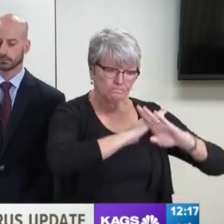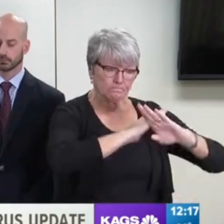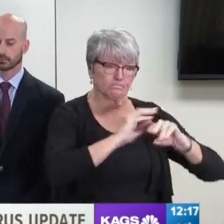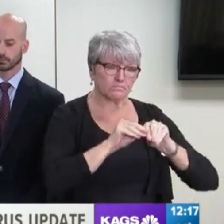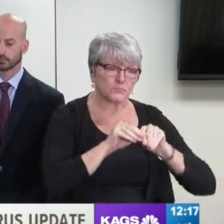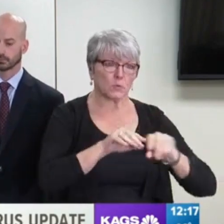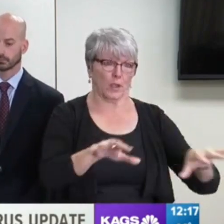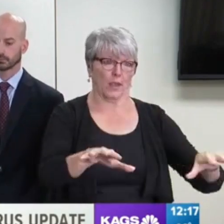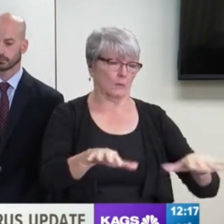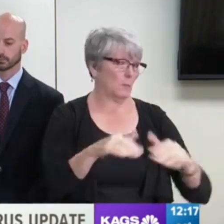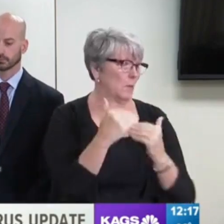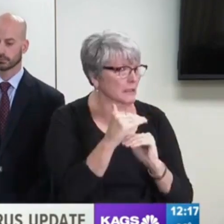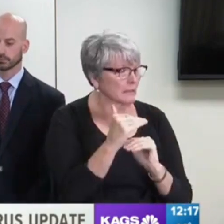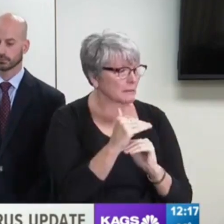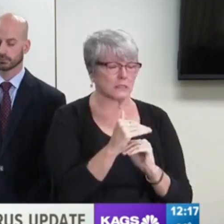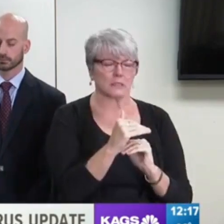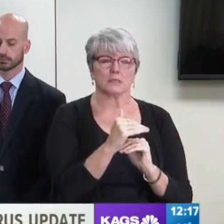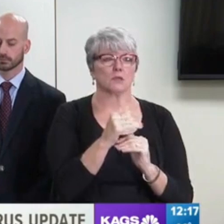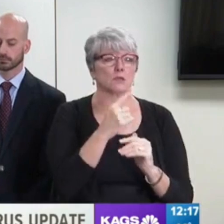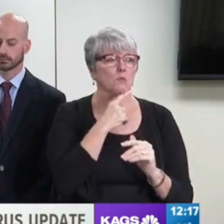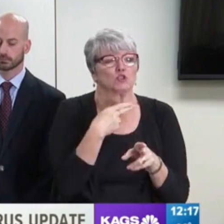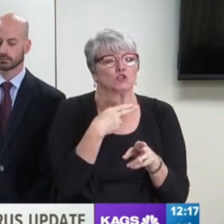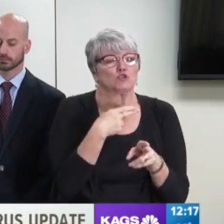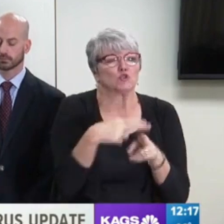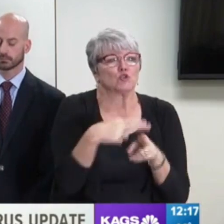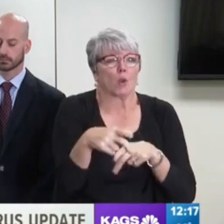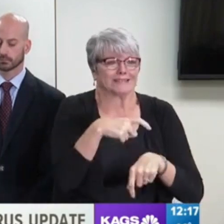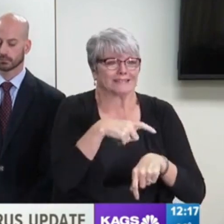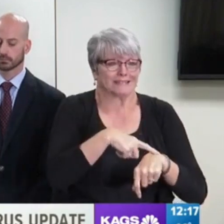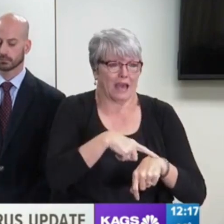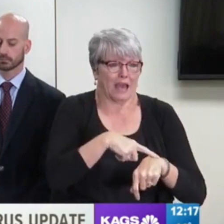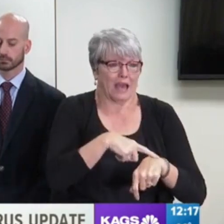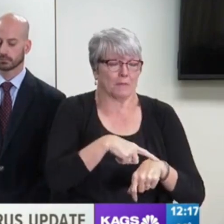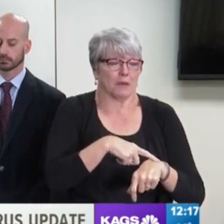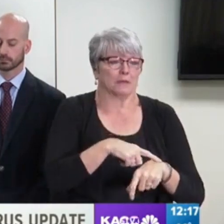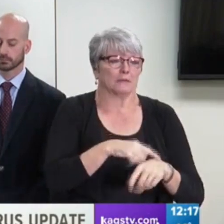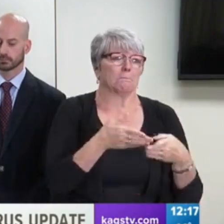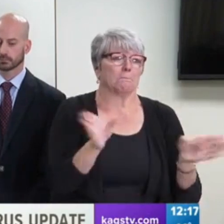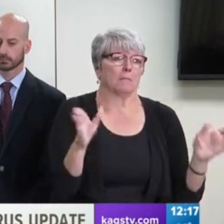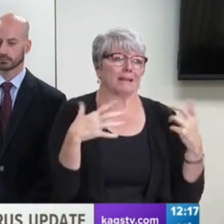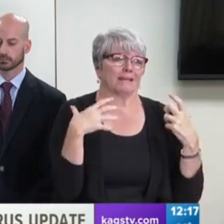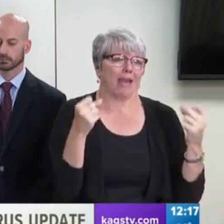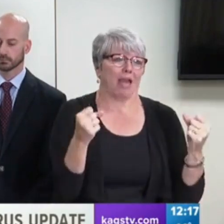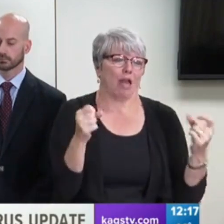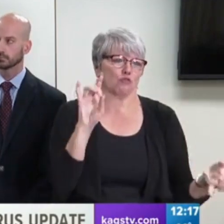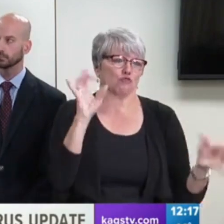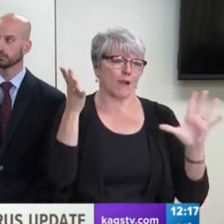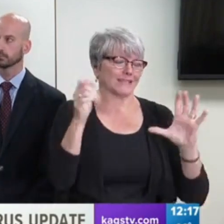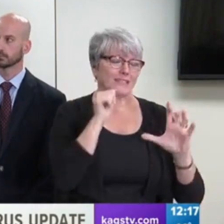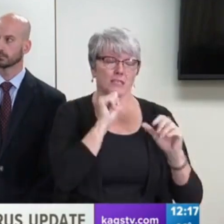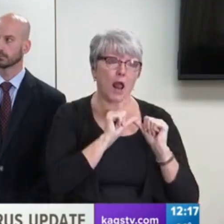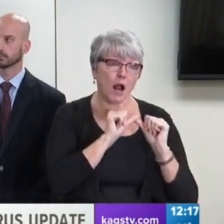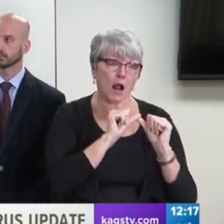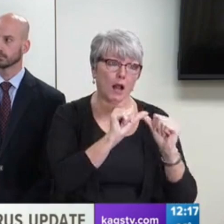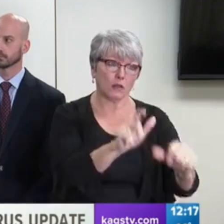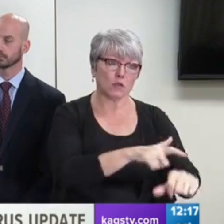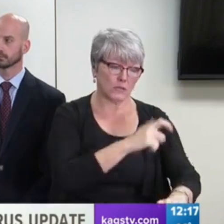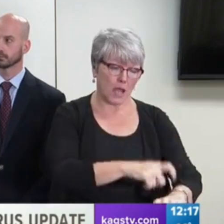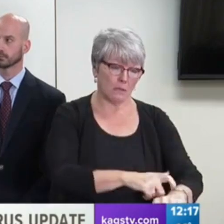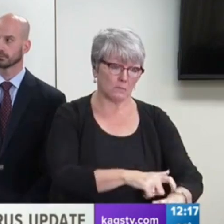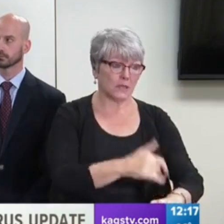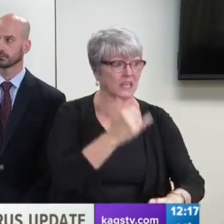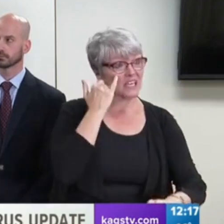spread of this virus so that we can make this a shorter term public health crisis and not one that's longer term. And if that is the